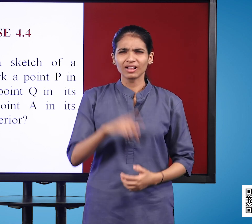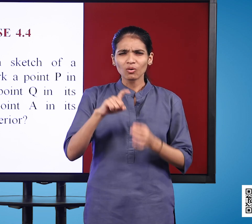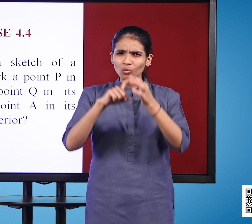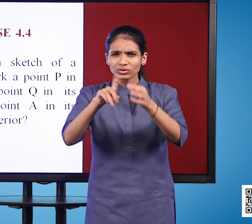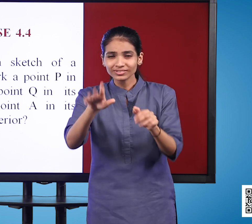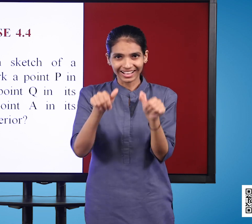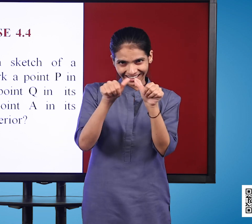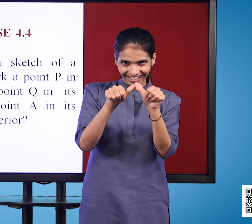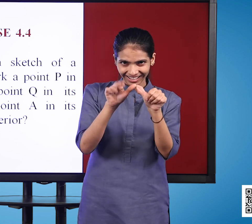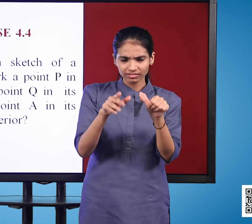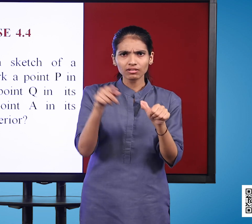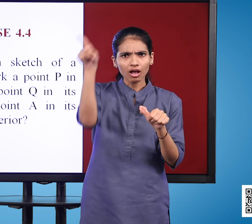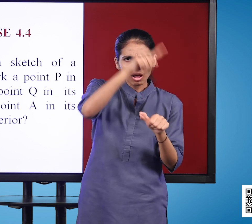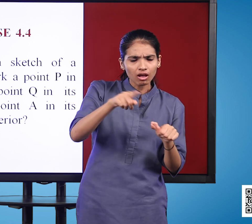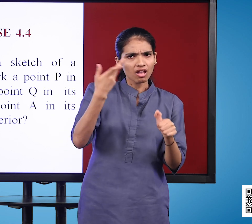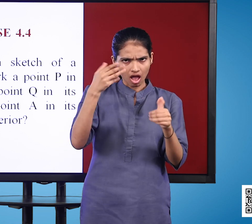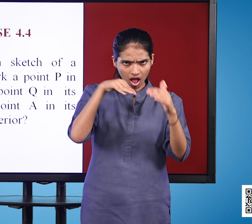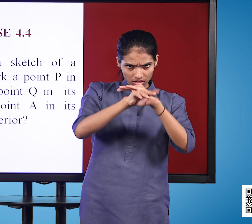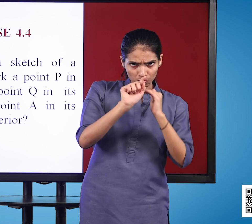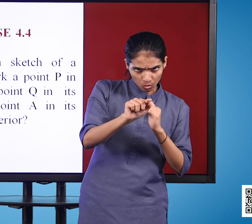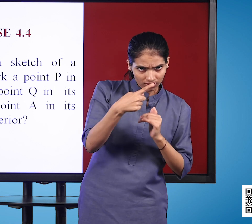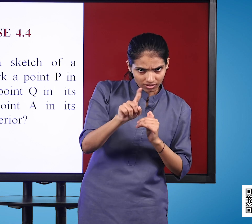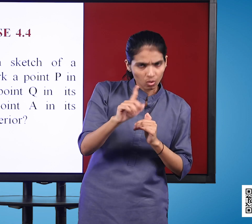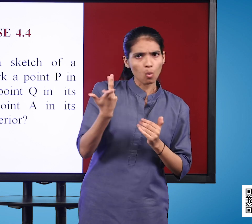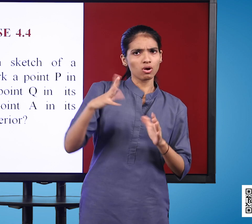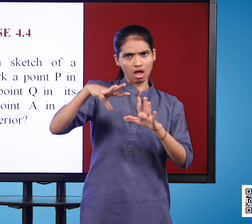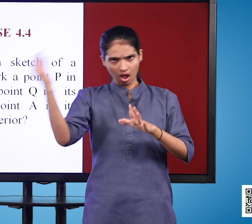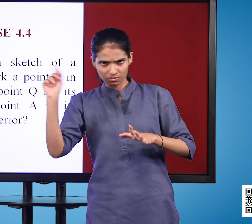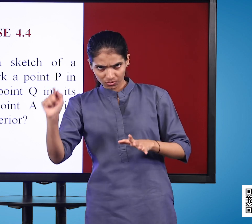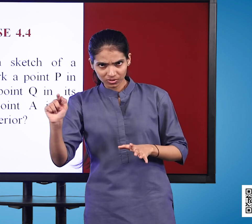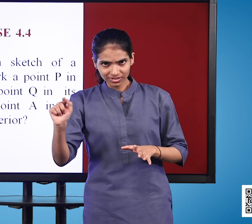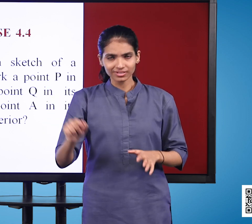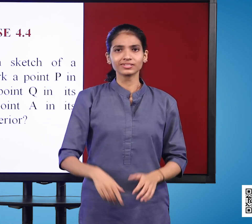Is the point A in its exterior or in its interior?